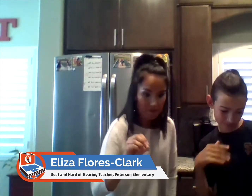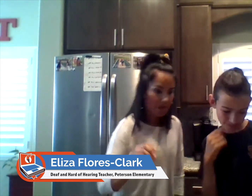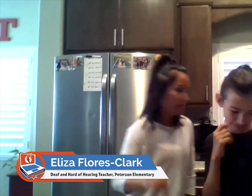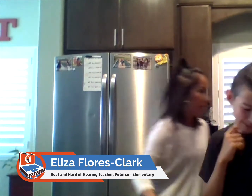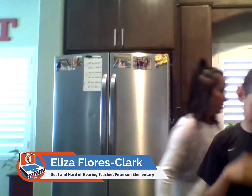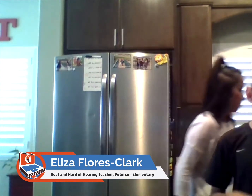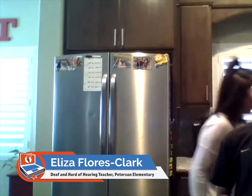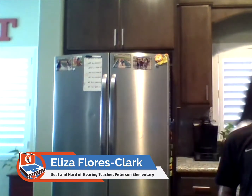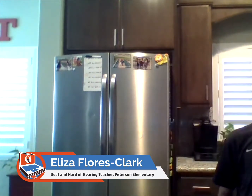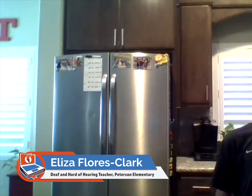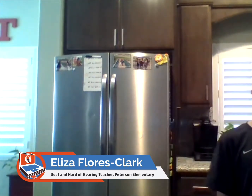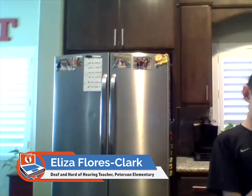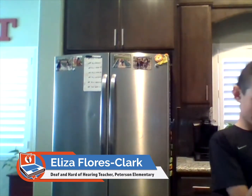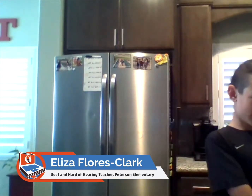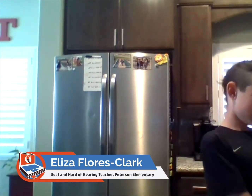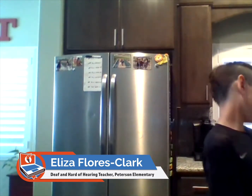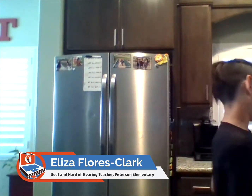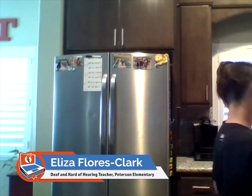350. And 1/4.